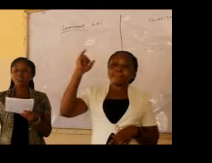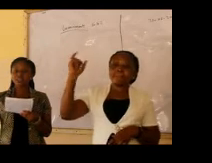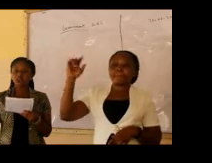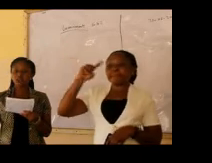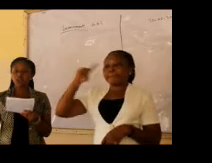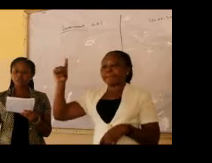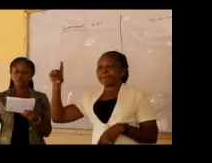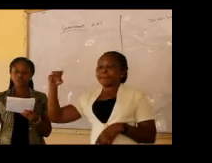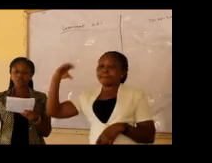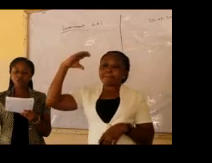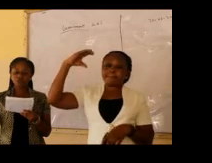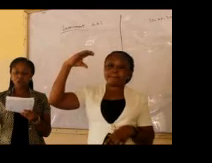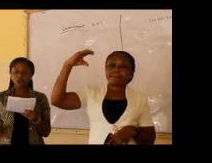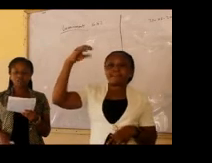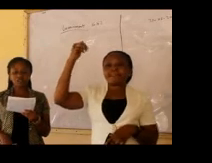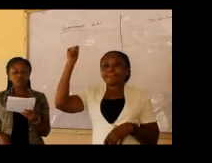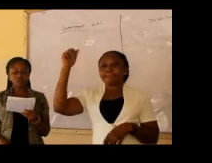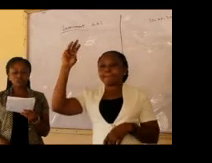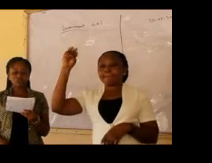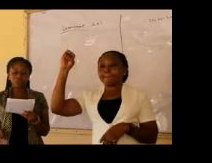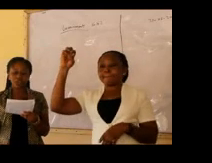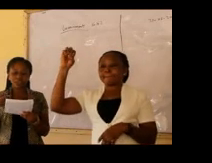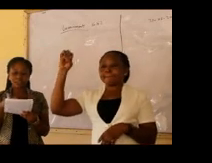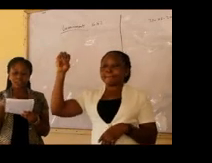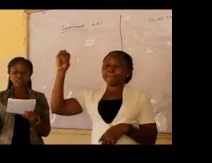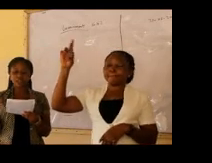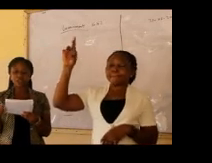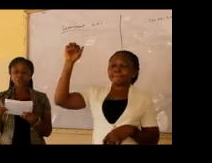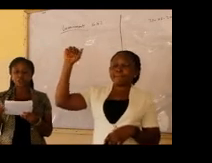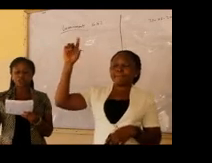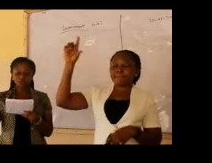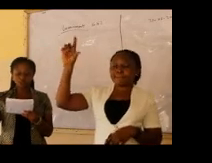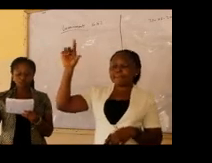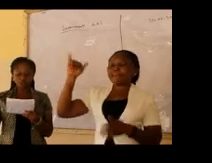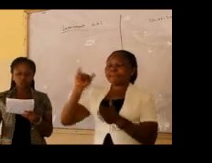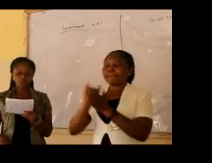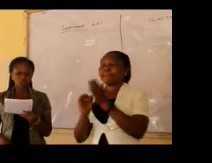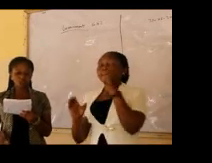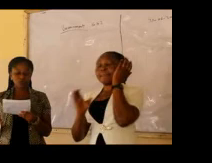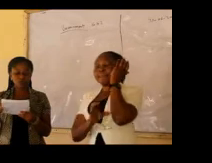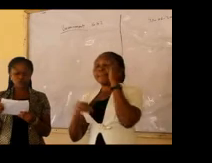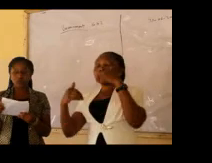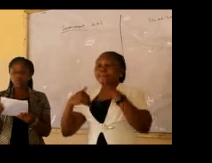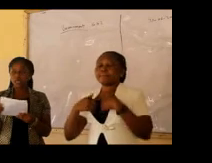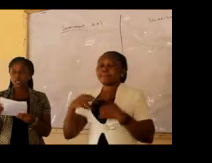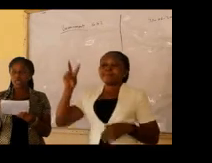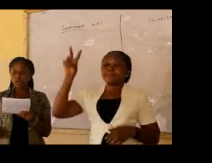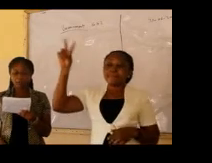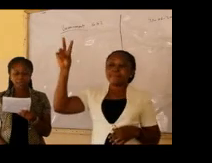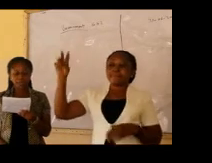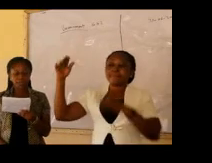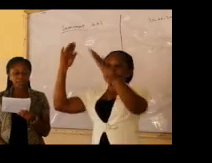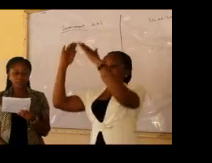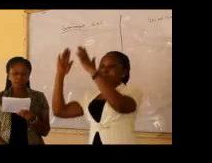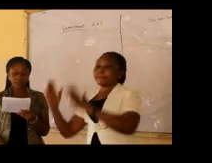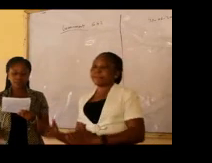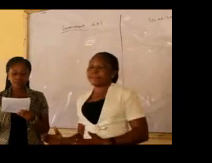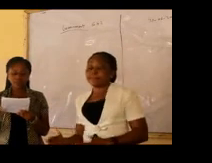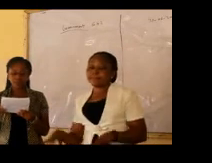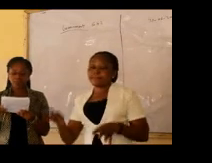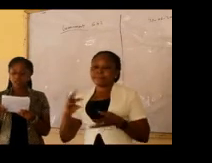country is said to have what? 2 houses. So the answer here is what? 2. Then number